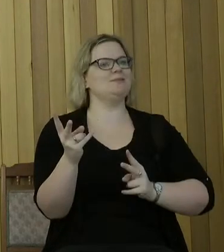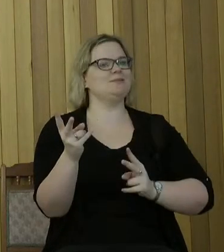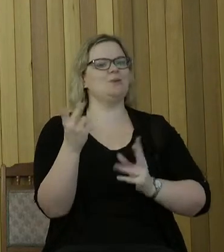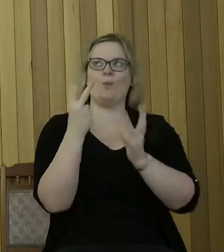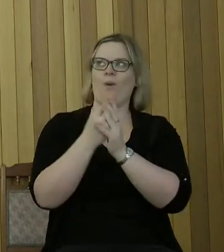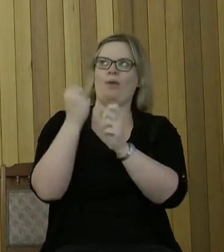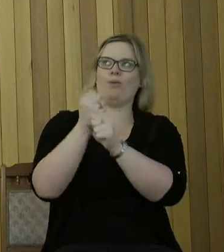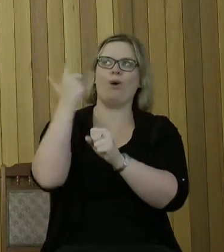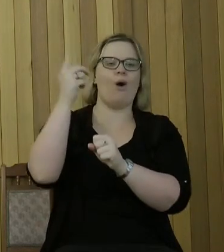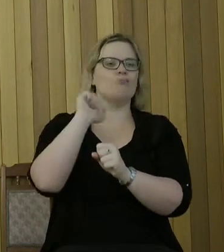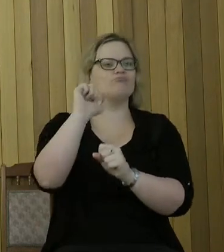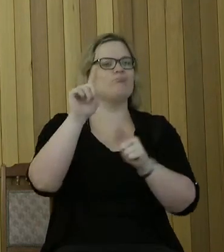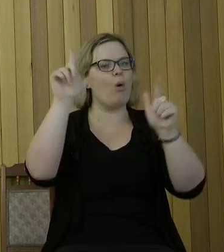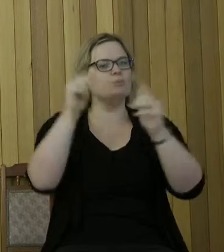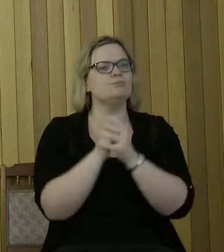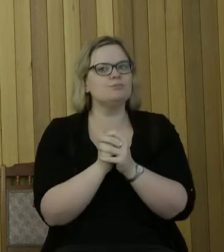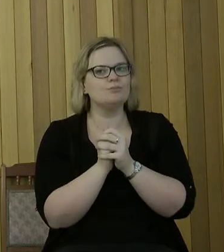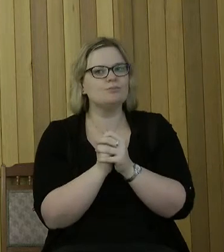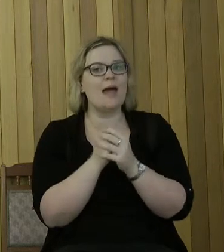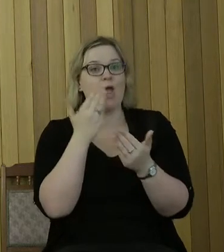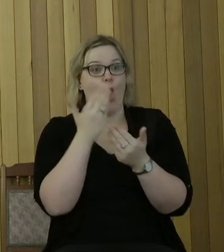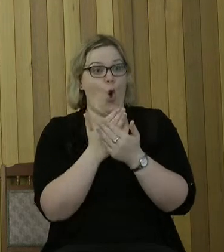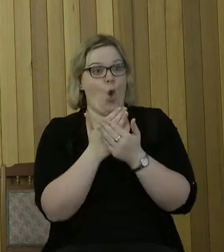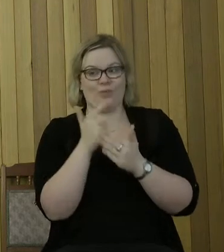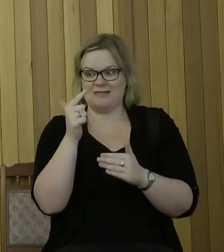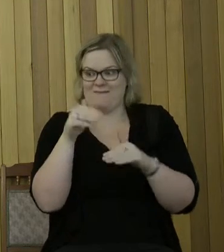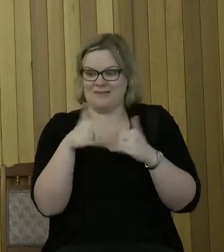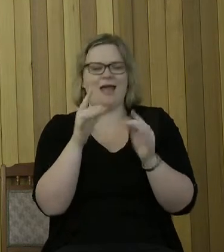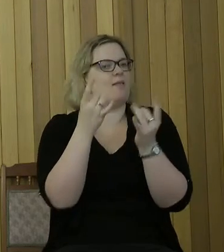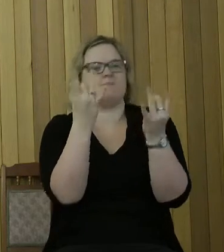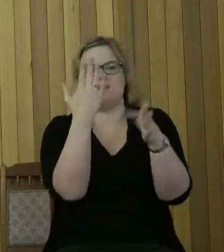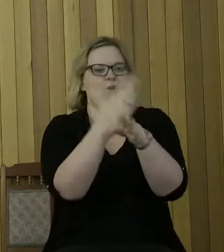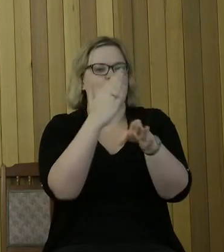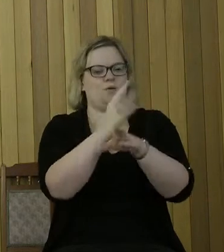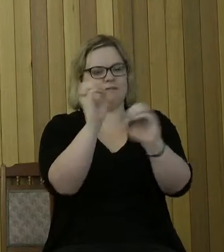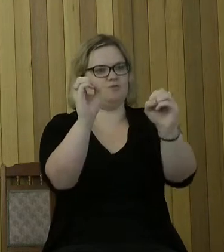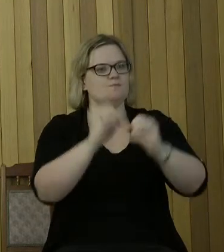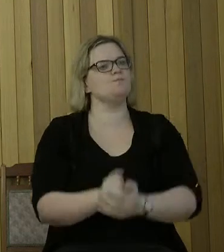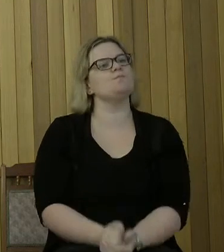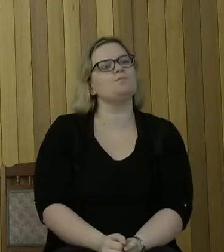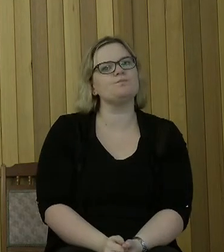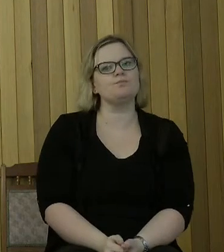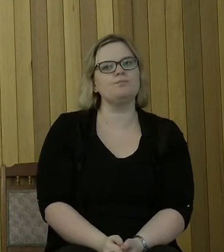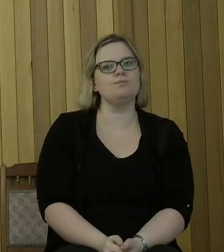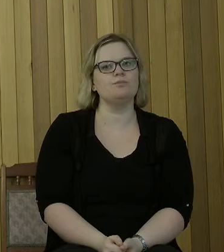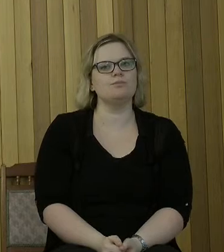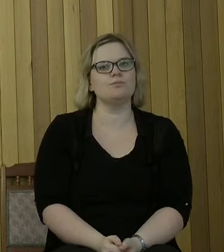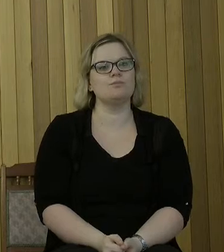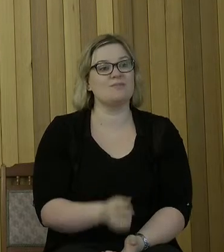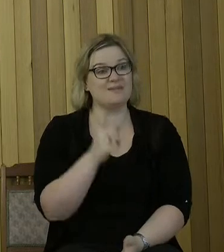Lord your God. On that day, you are to do no work of any kind. On that